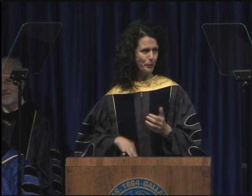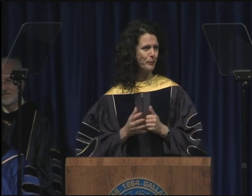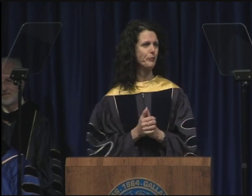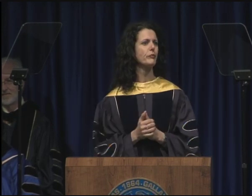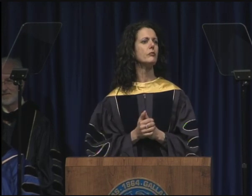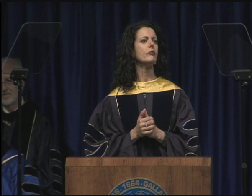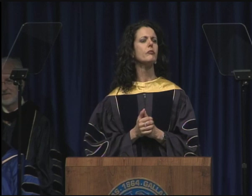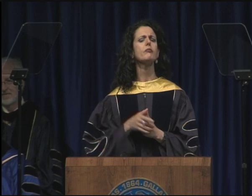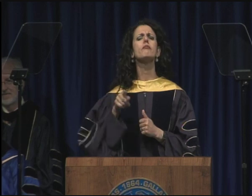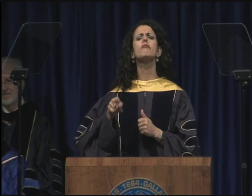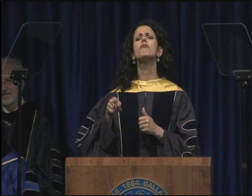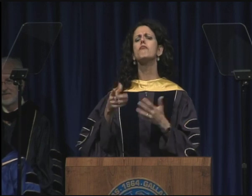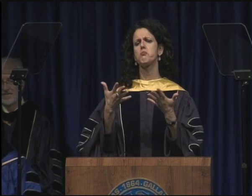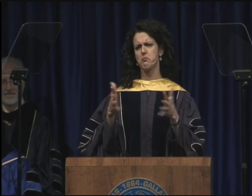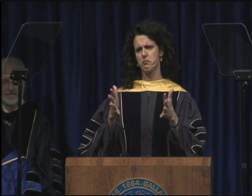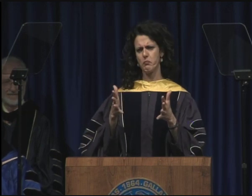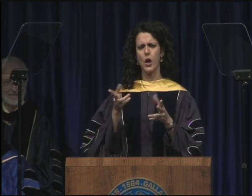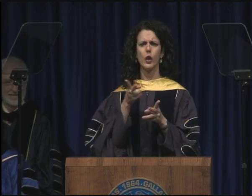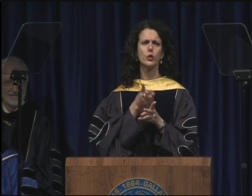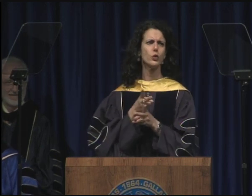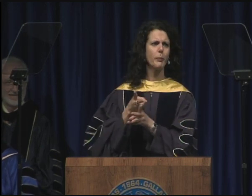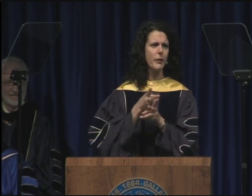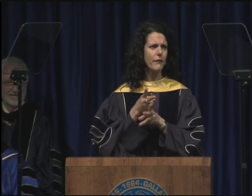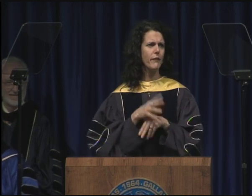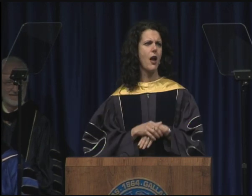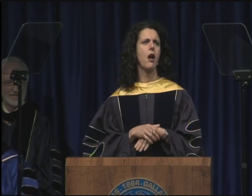She has supervised several clinical psychology students